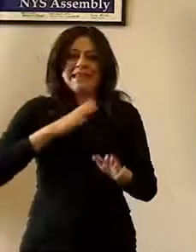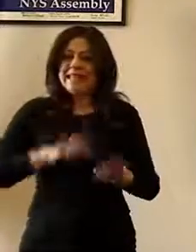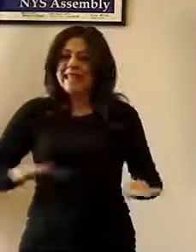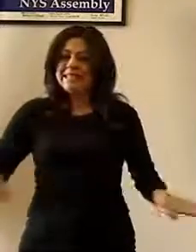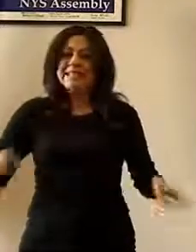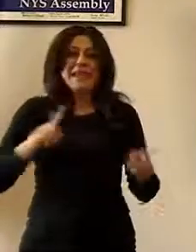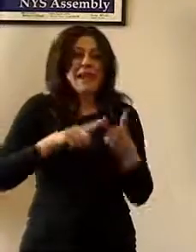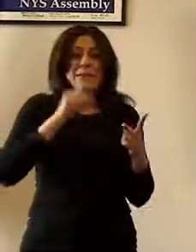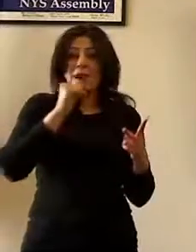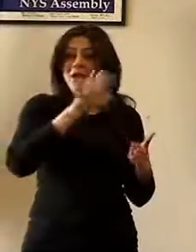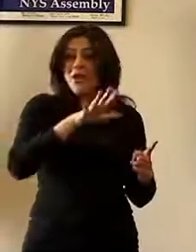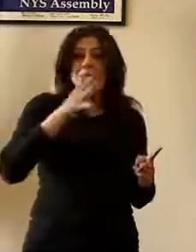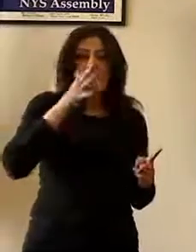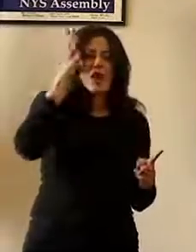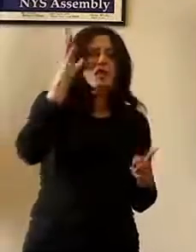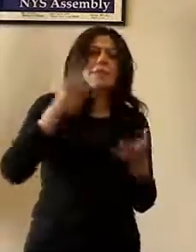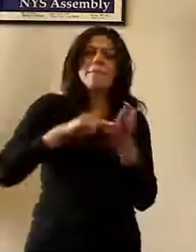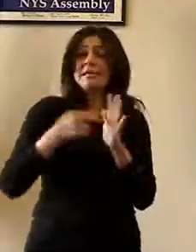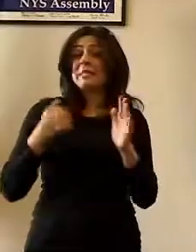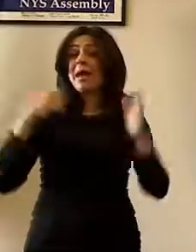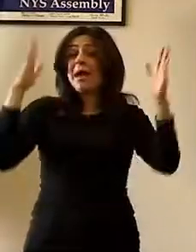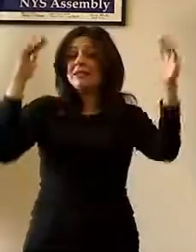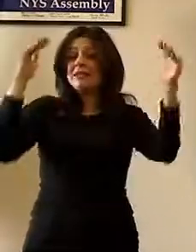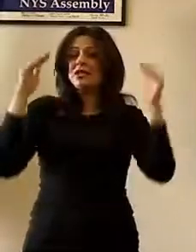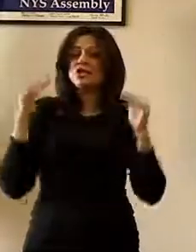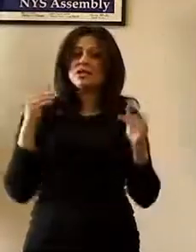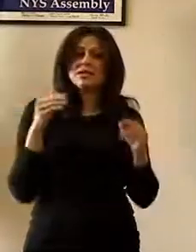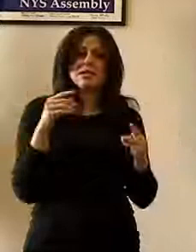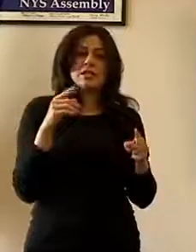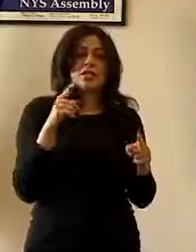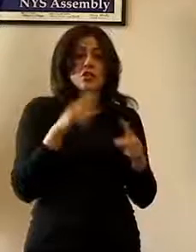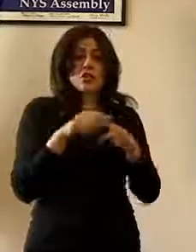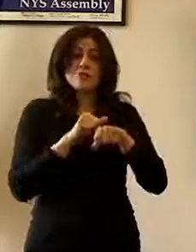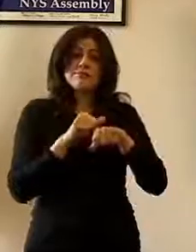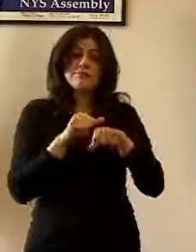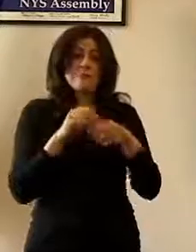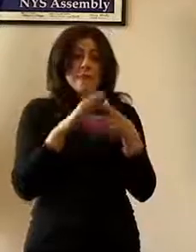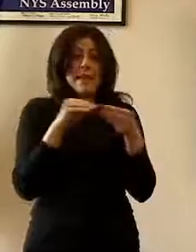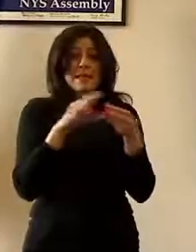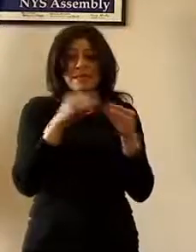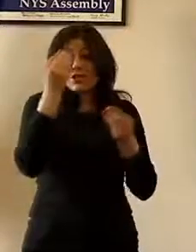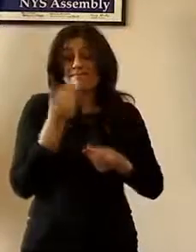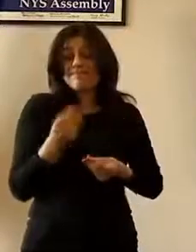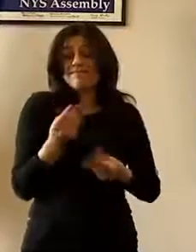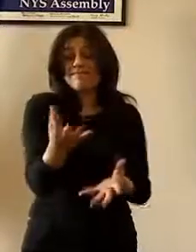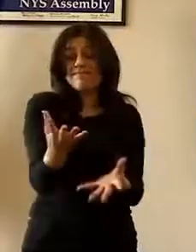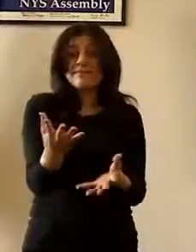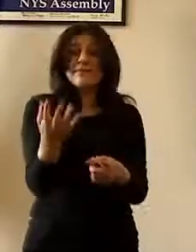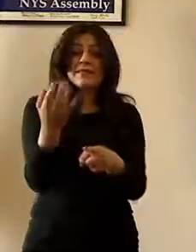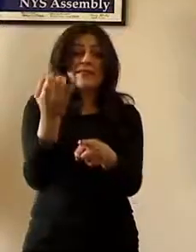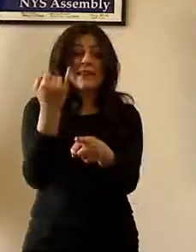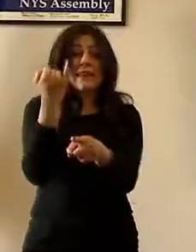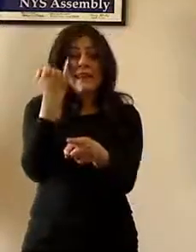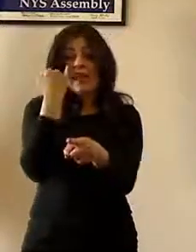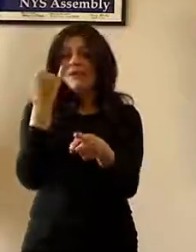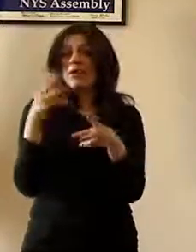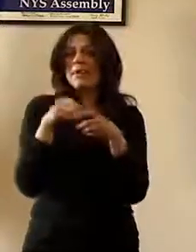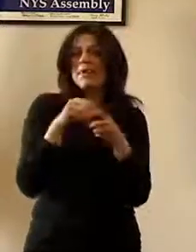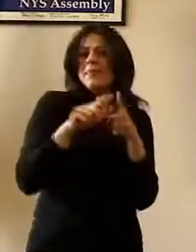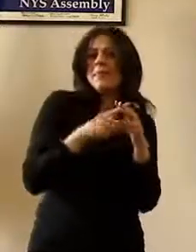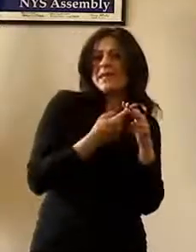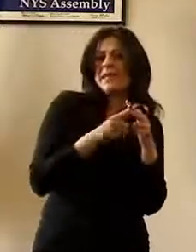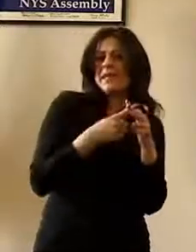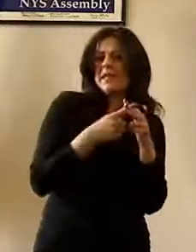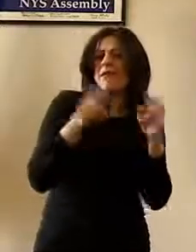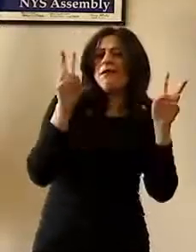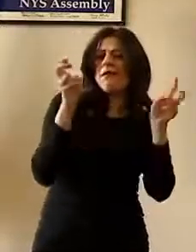parent. And so my expectation is this, to simply send the message that whether it is in the beginning days of